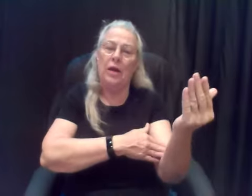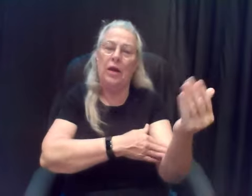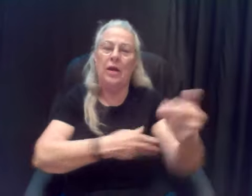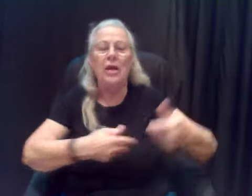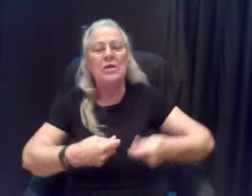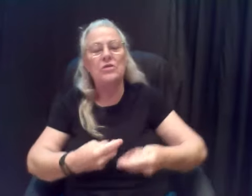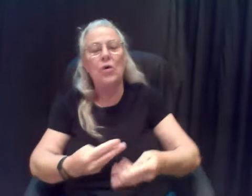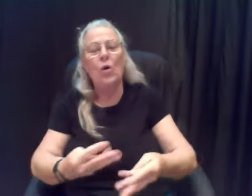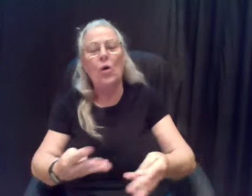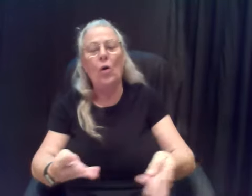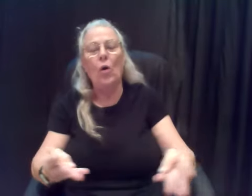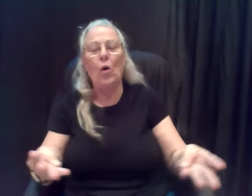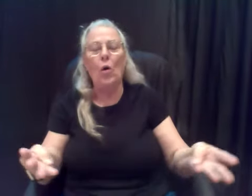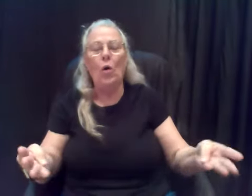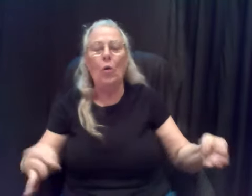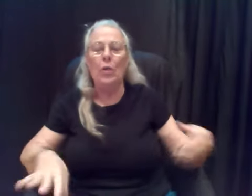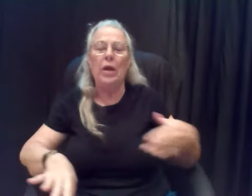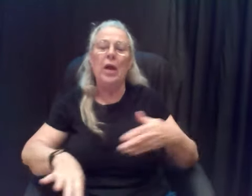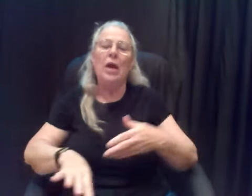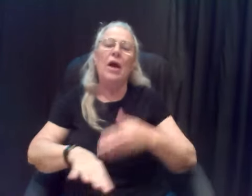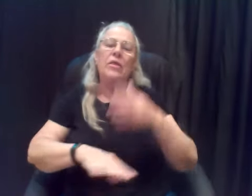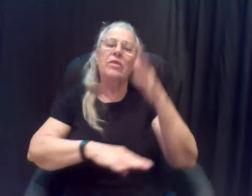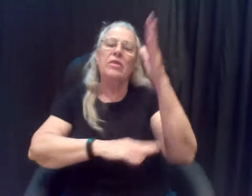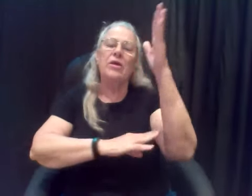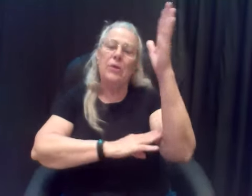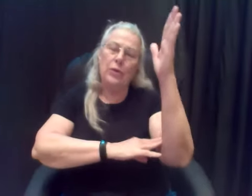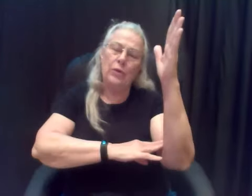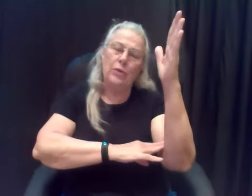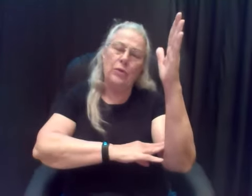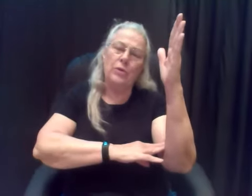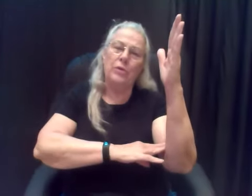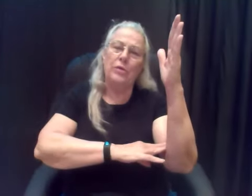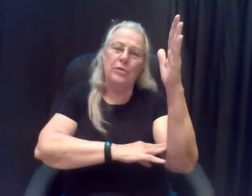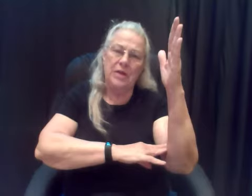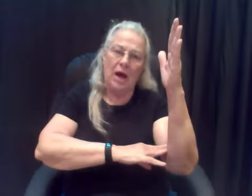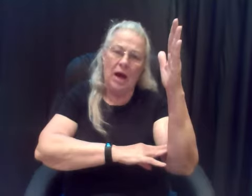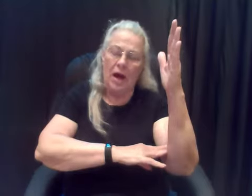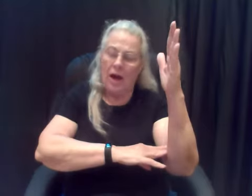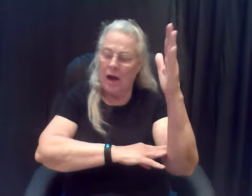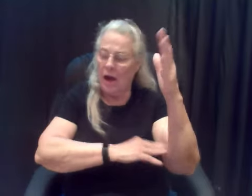morning, sowing at the noontide,